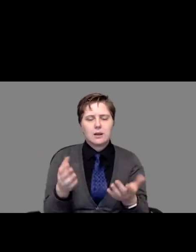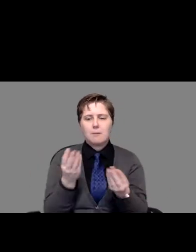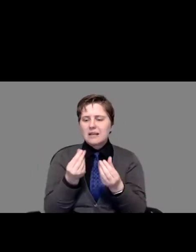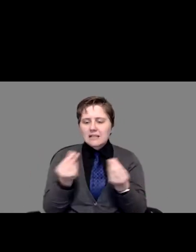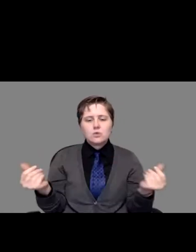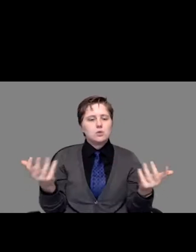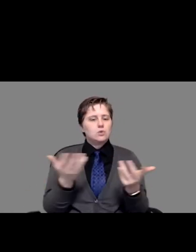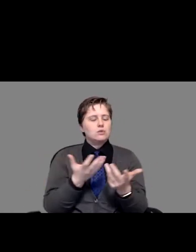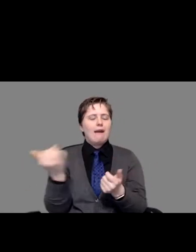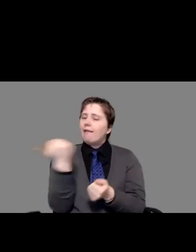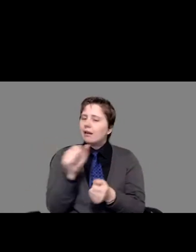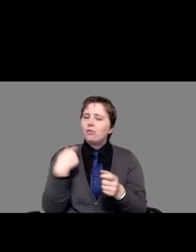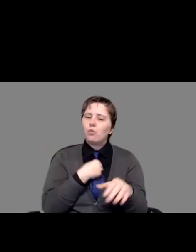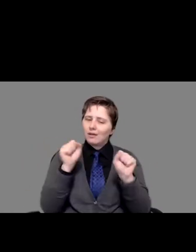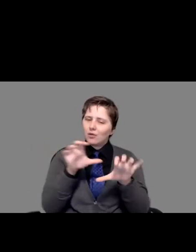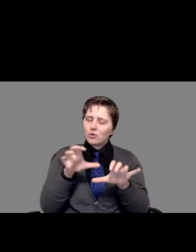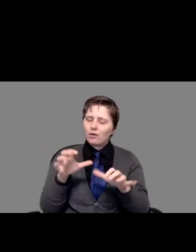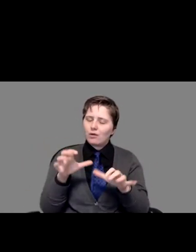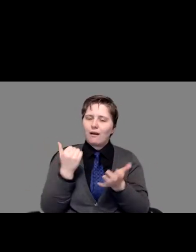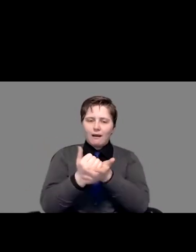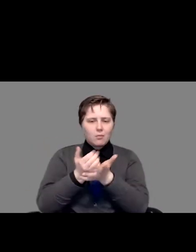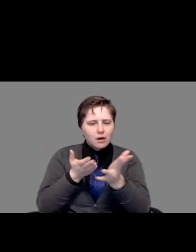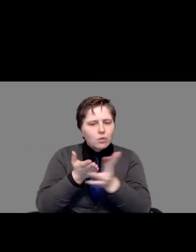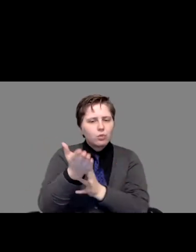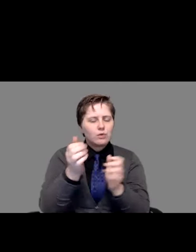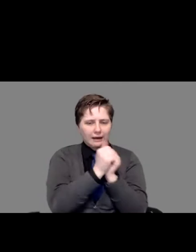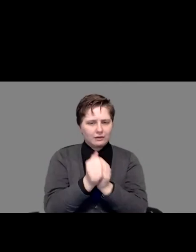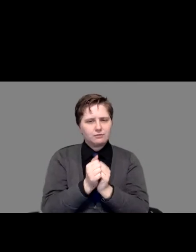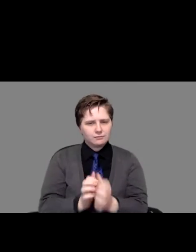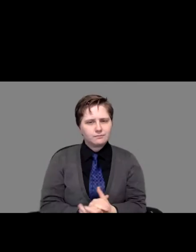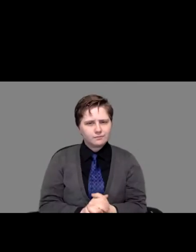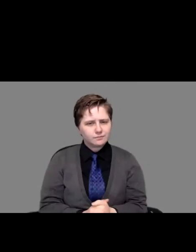materials, anything we can do to help us get through this together.